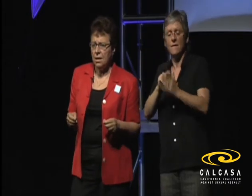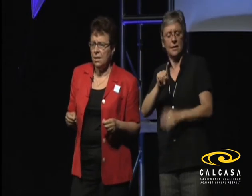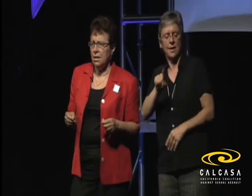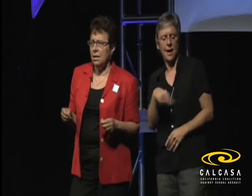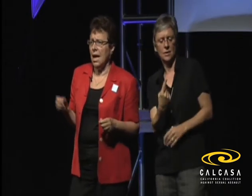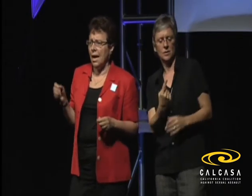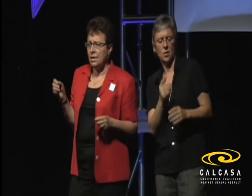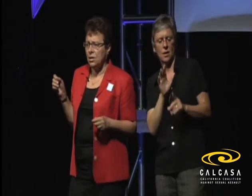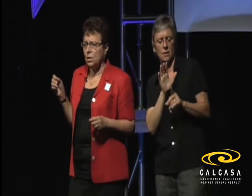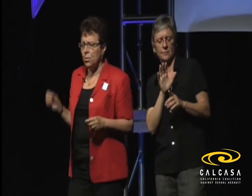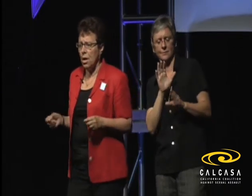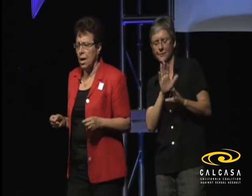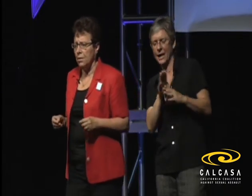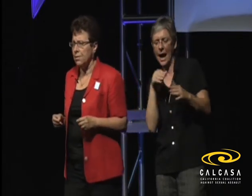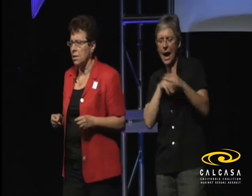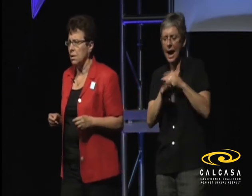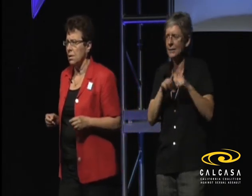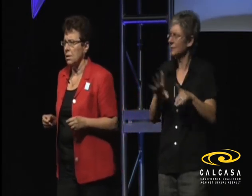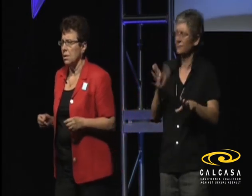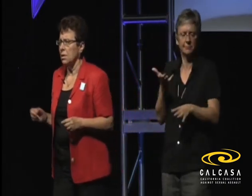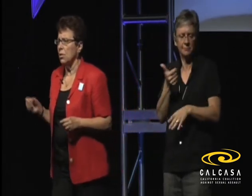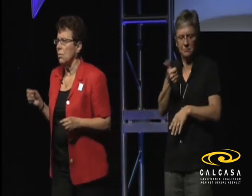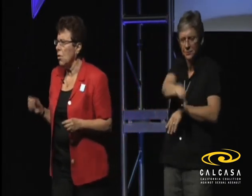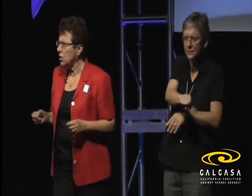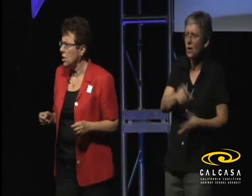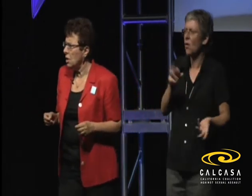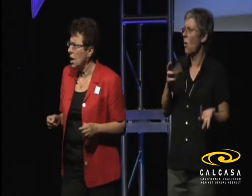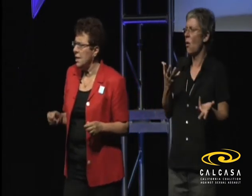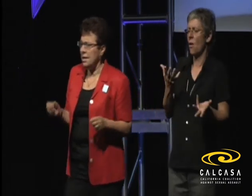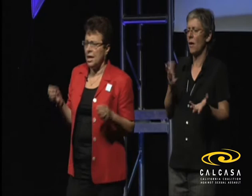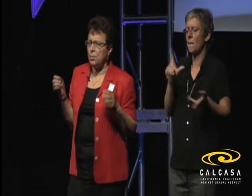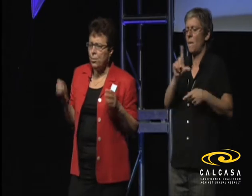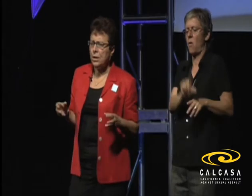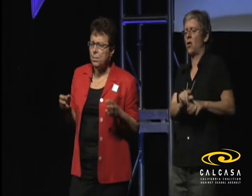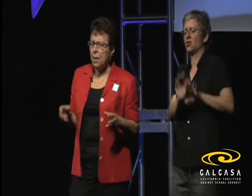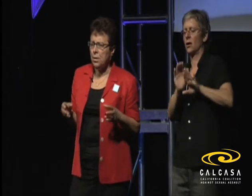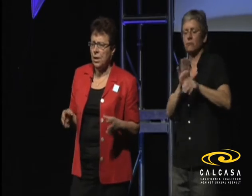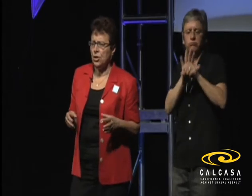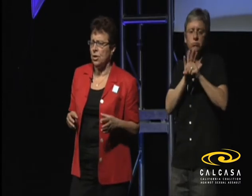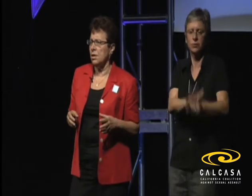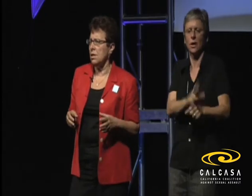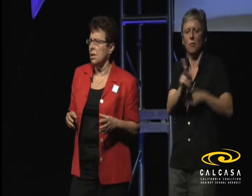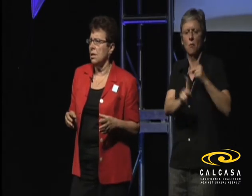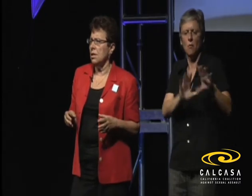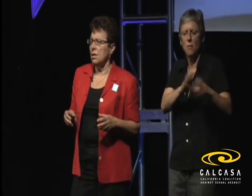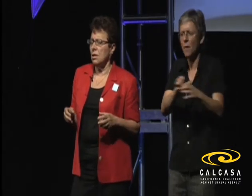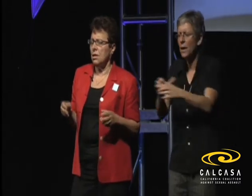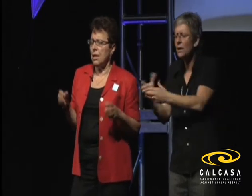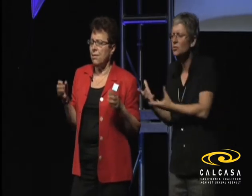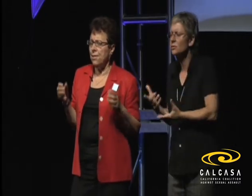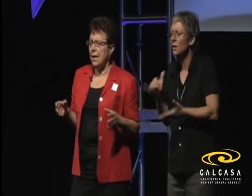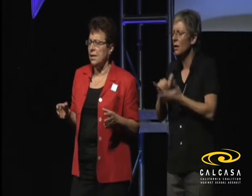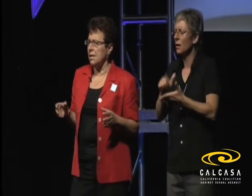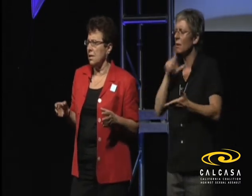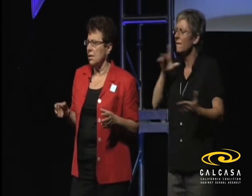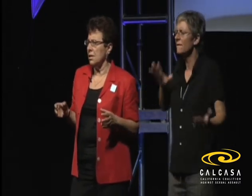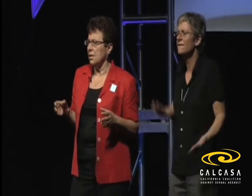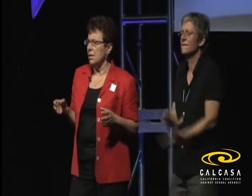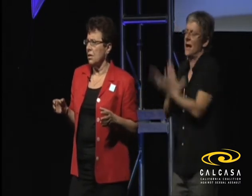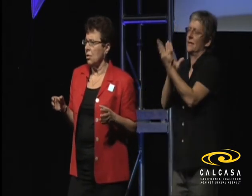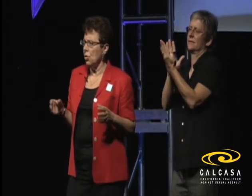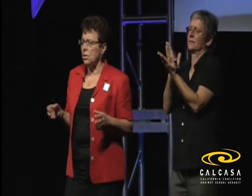isolated, access deprived, or marginalized and oppressed populations that